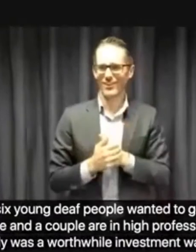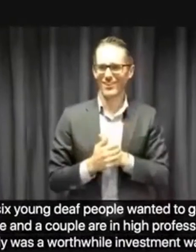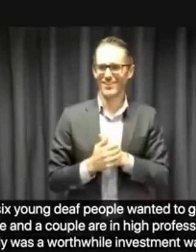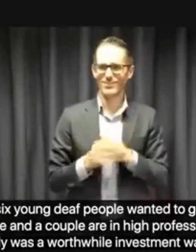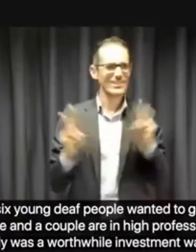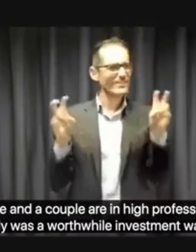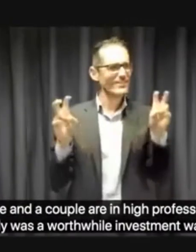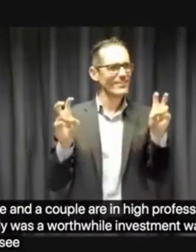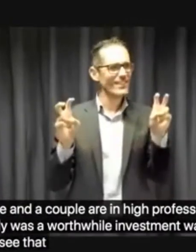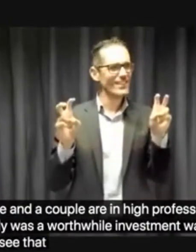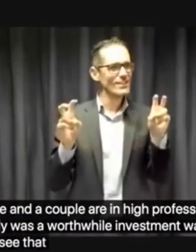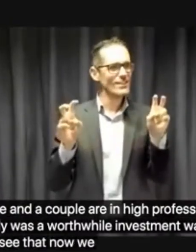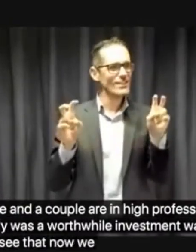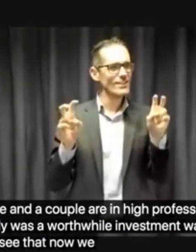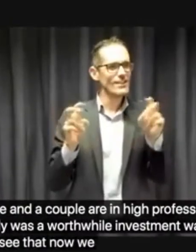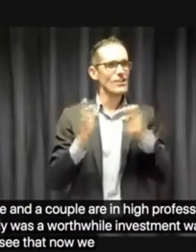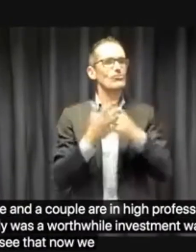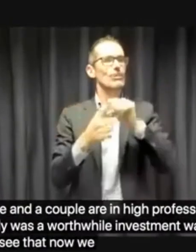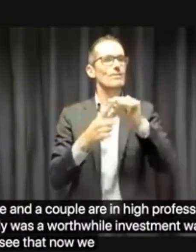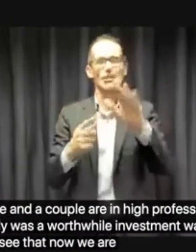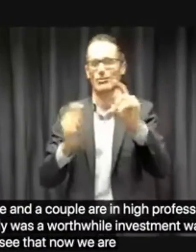fruitful of awards.